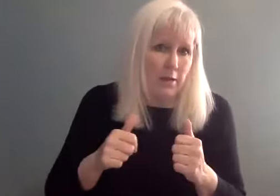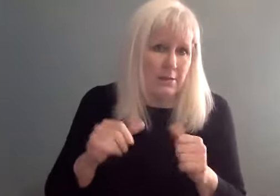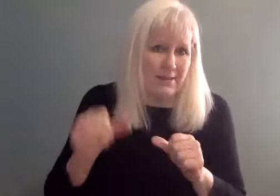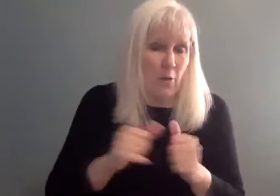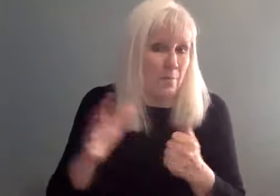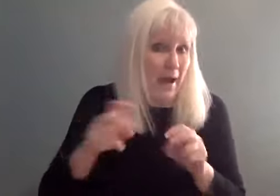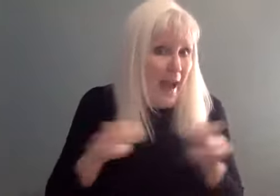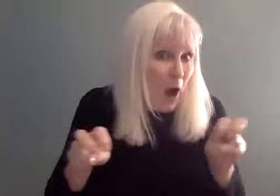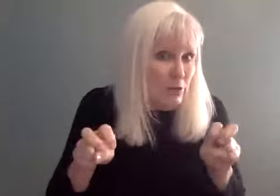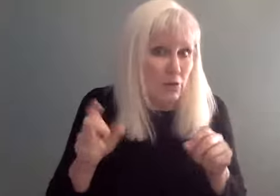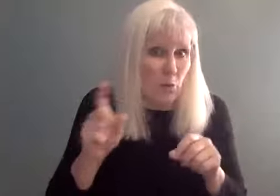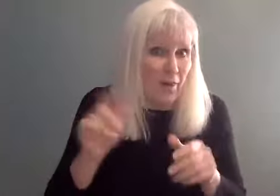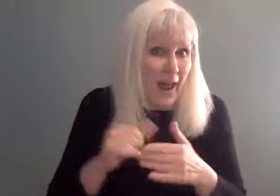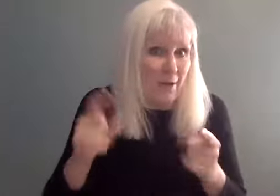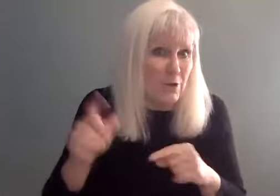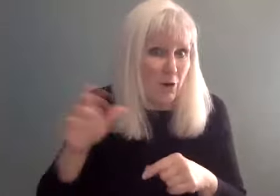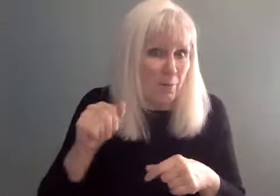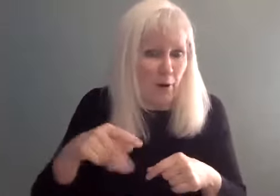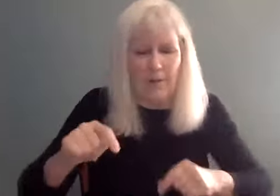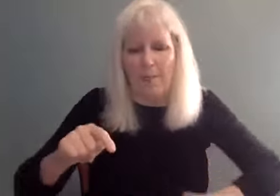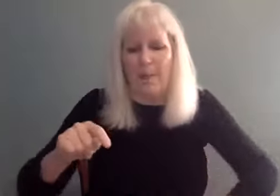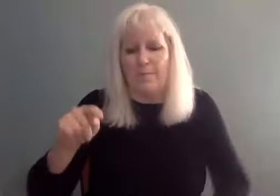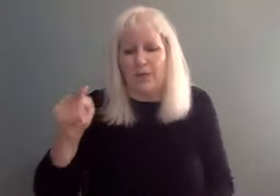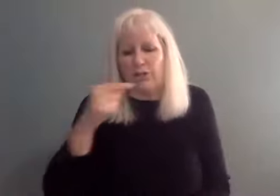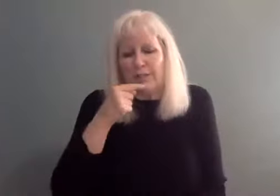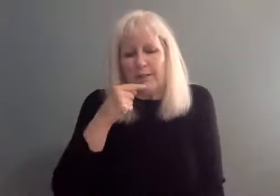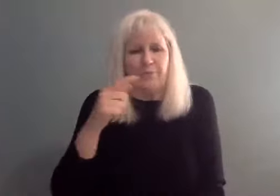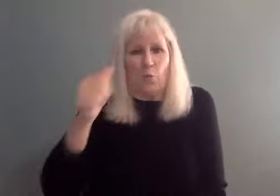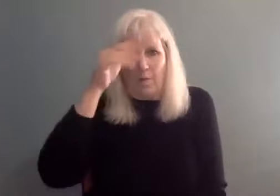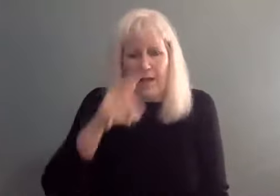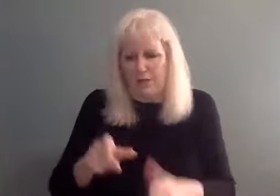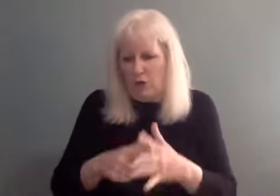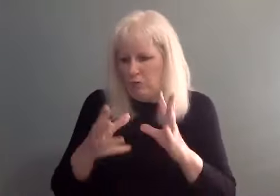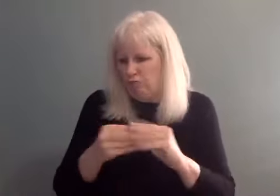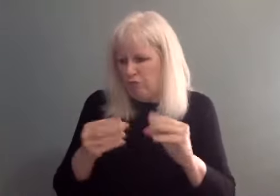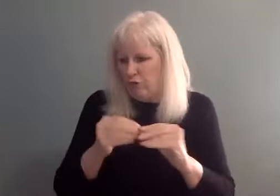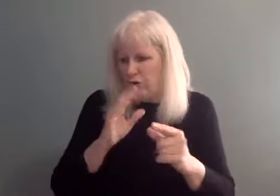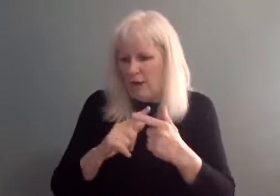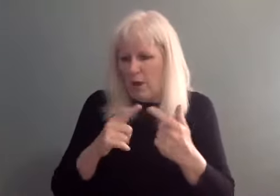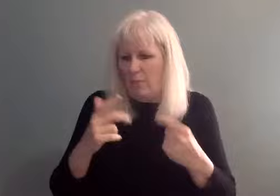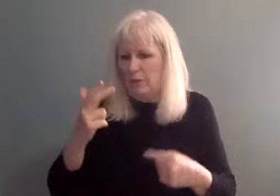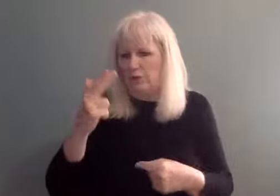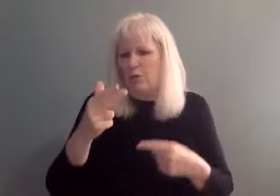that all happened at her apartment, said that this man started talking about the shooting that was in his building on Mardi Gras